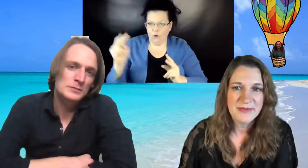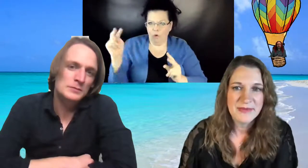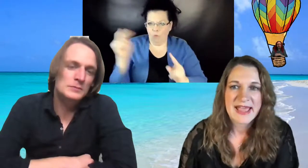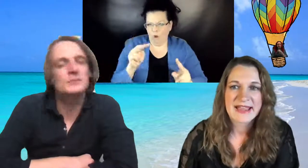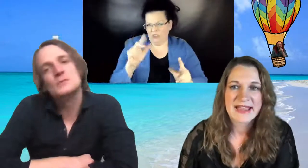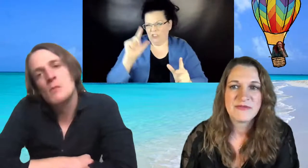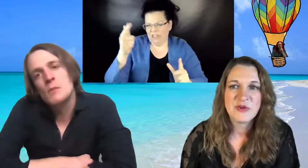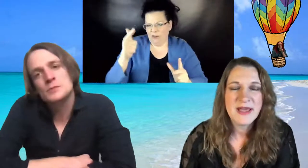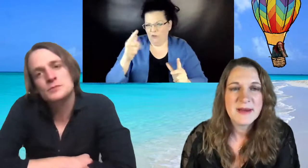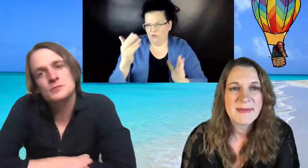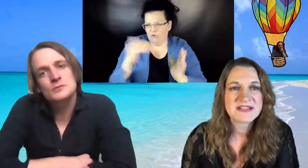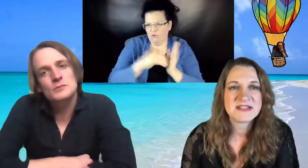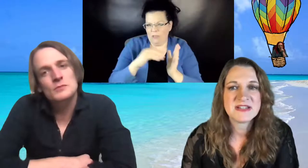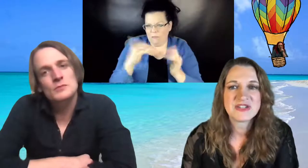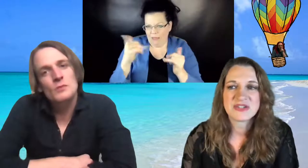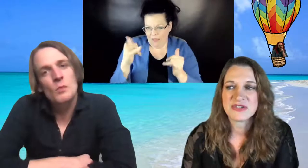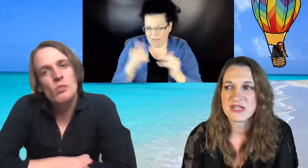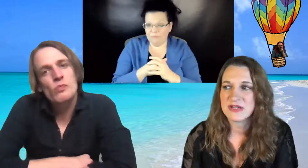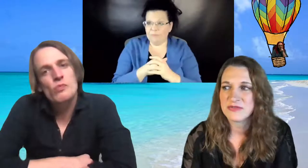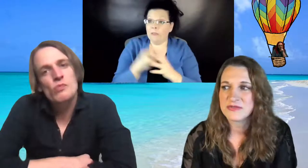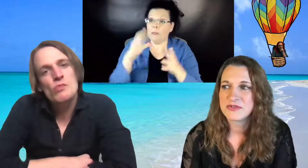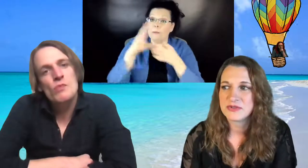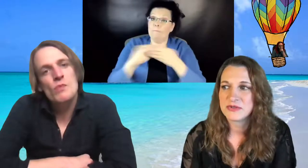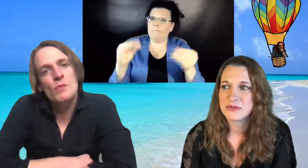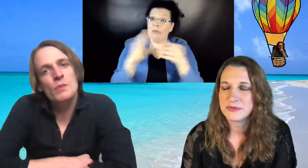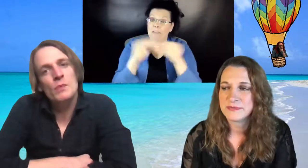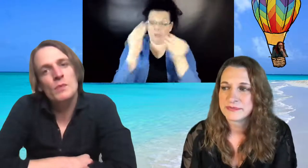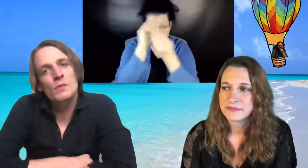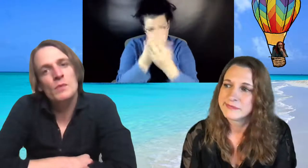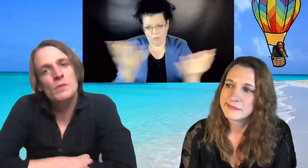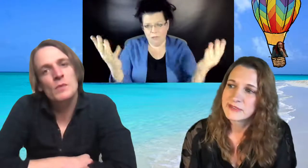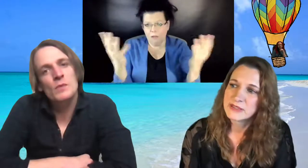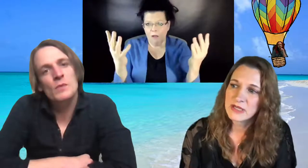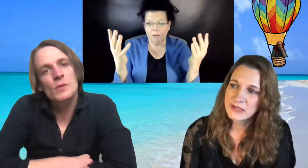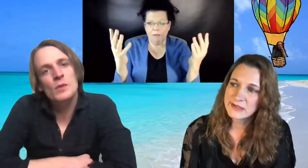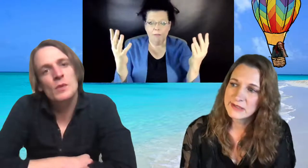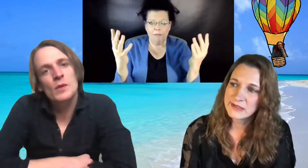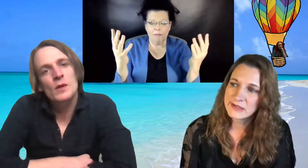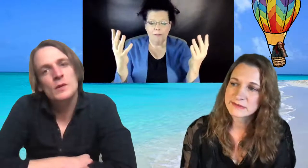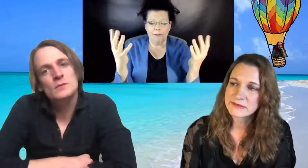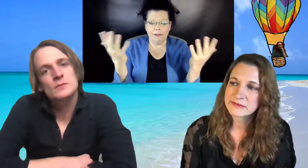later. And if you had a message to give